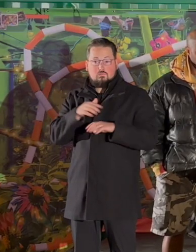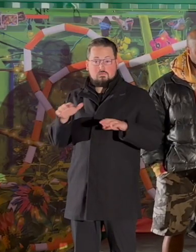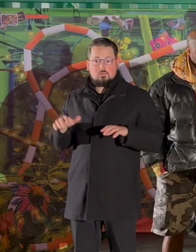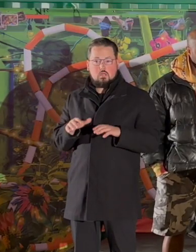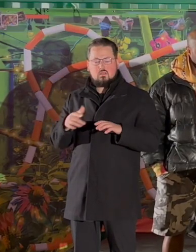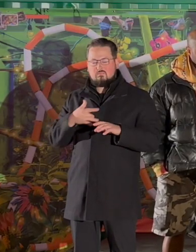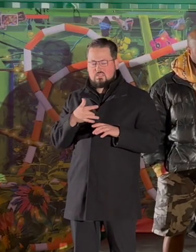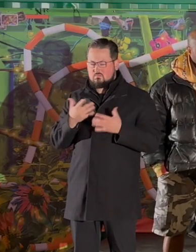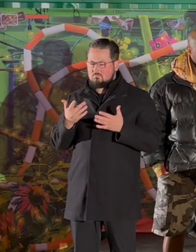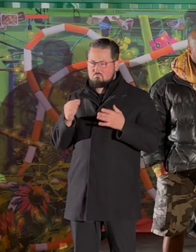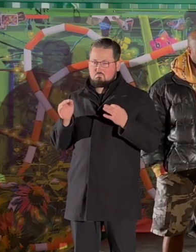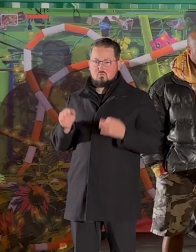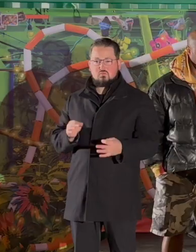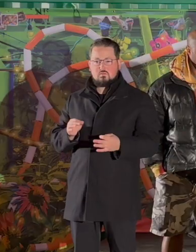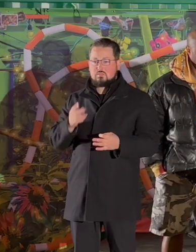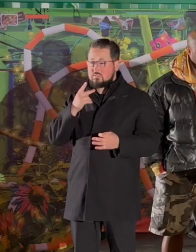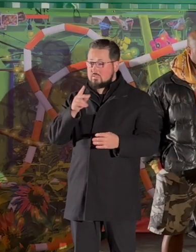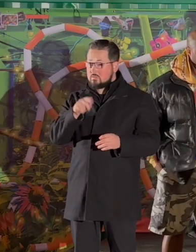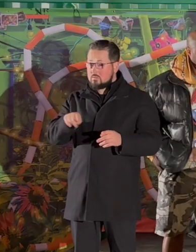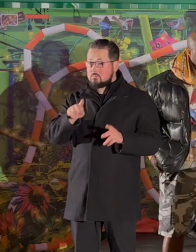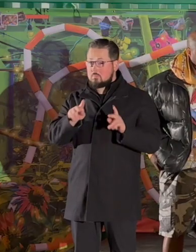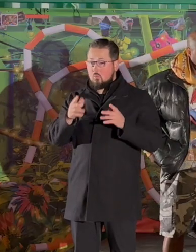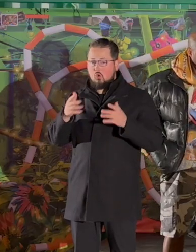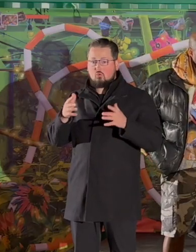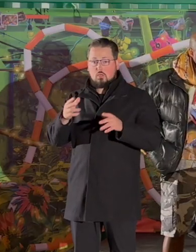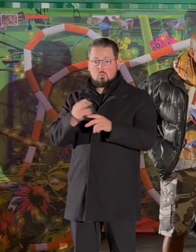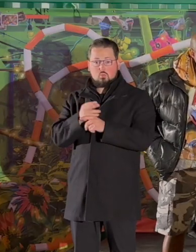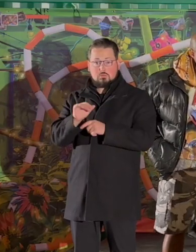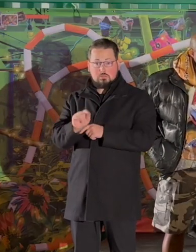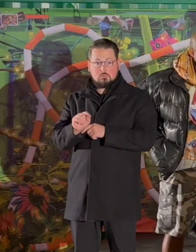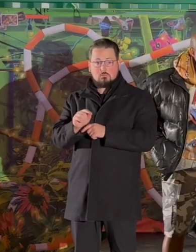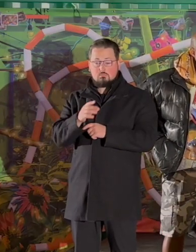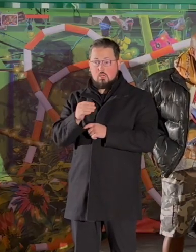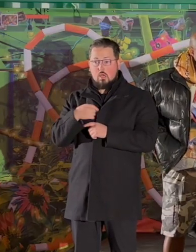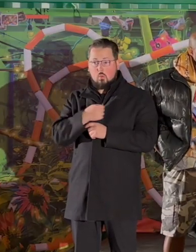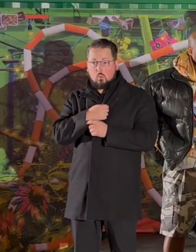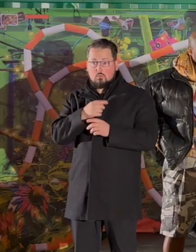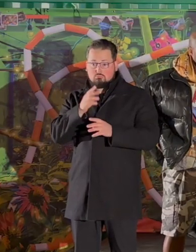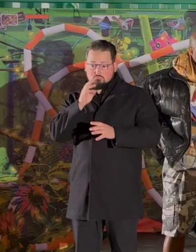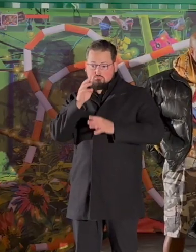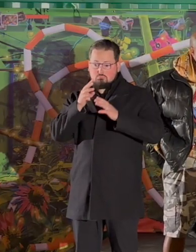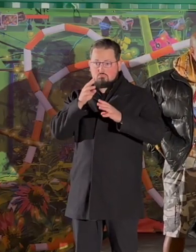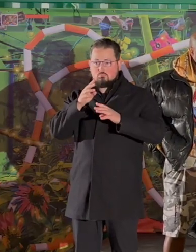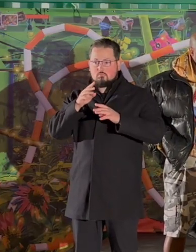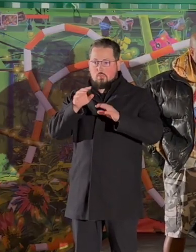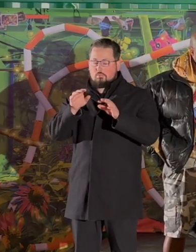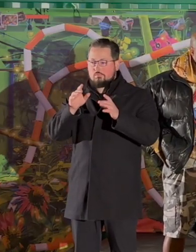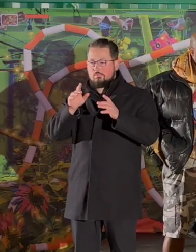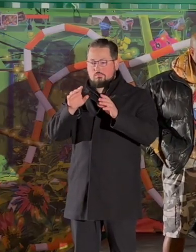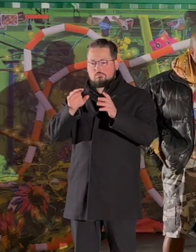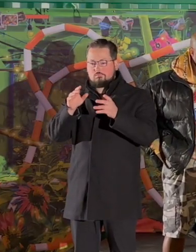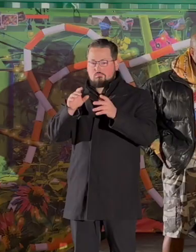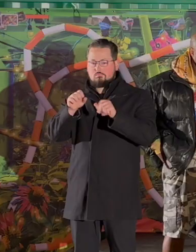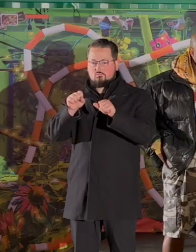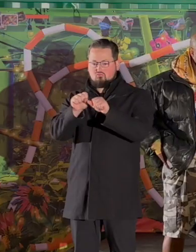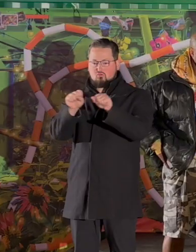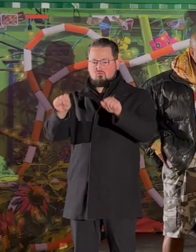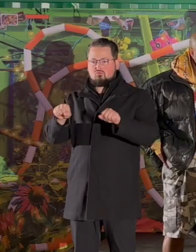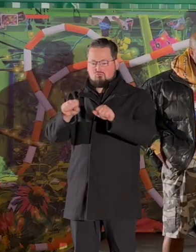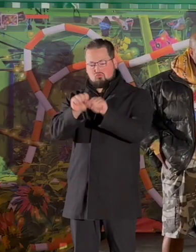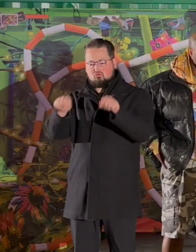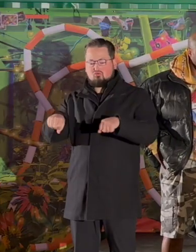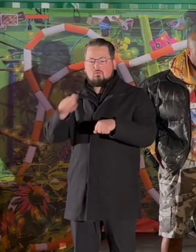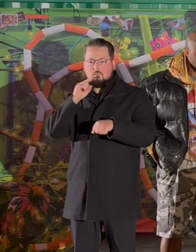was exciting to see just how people were already using it. And we just kind of create the framework for how people want to live. So that's